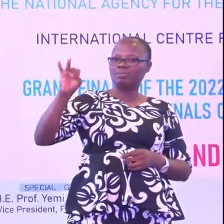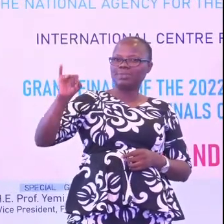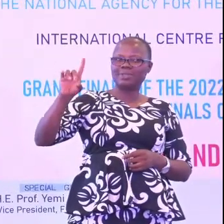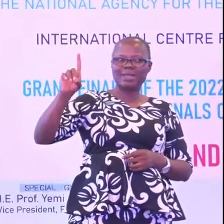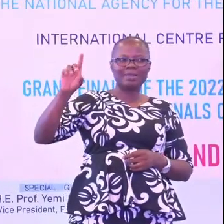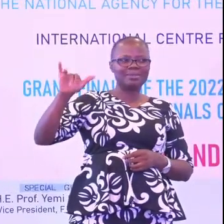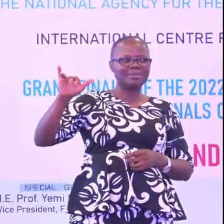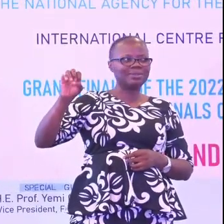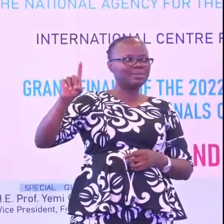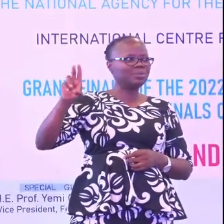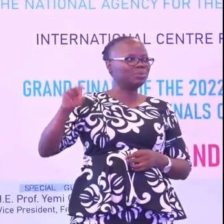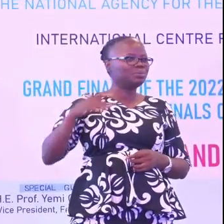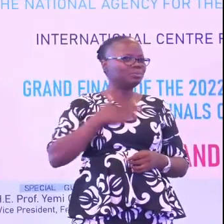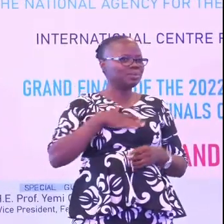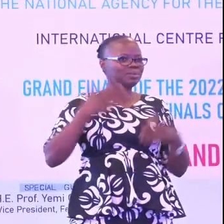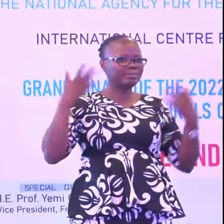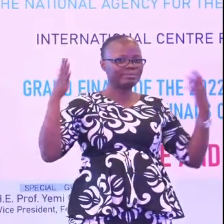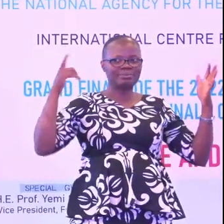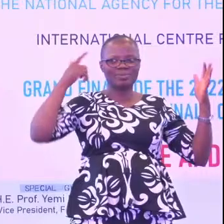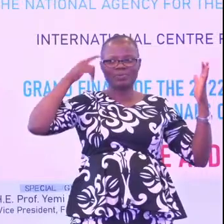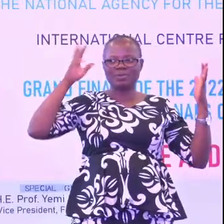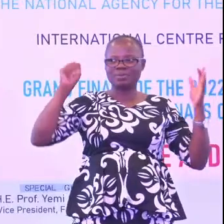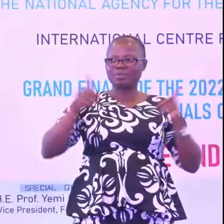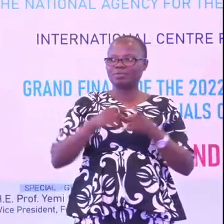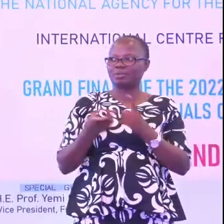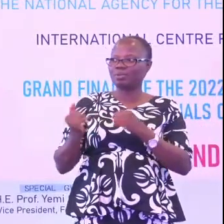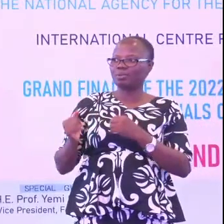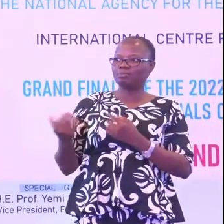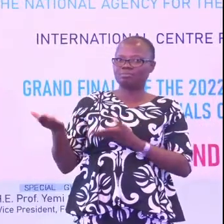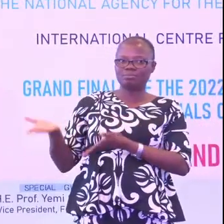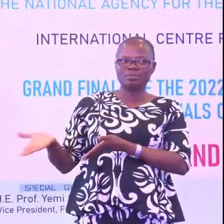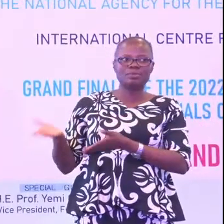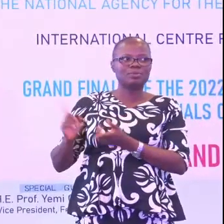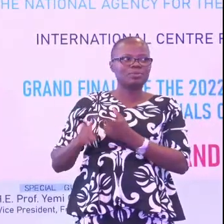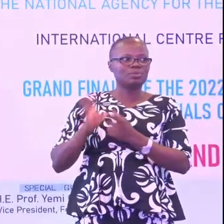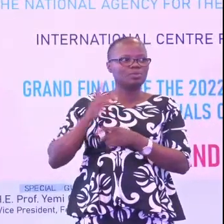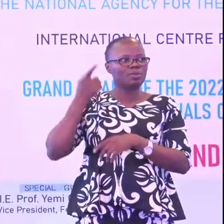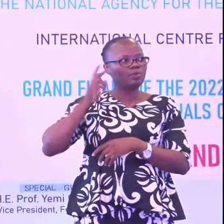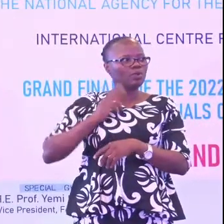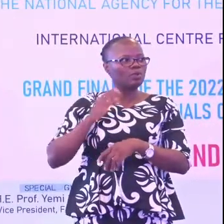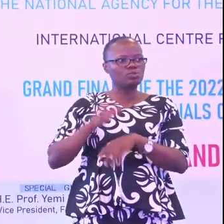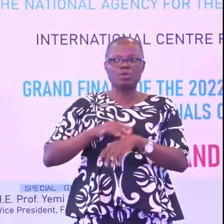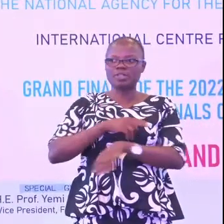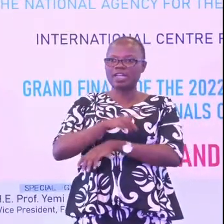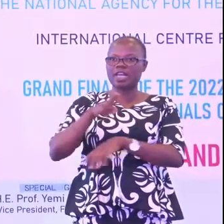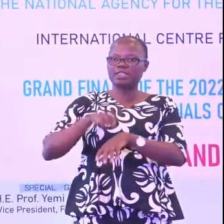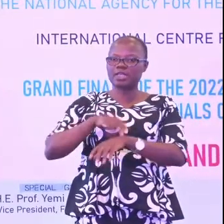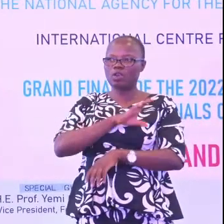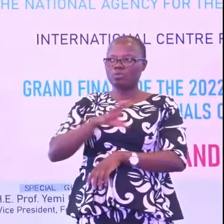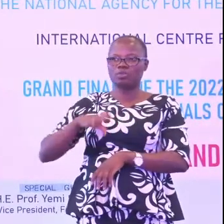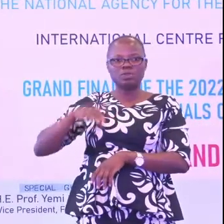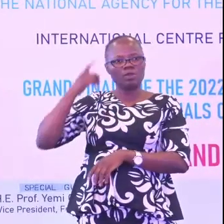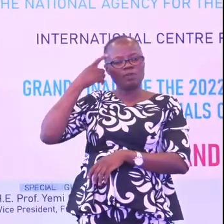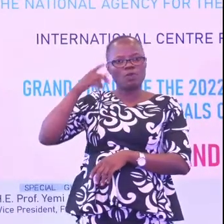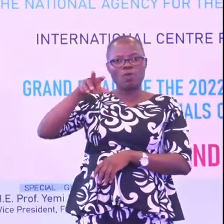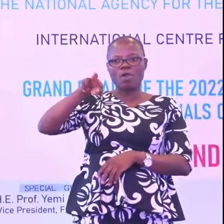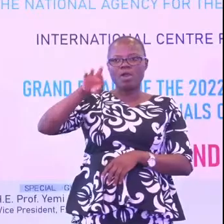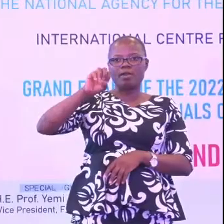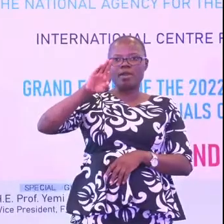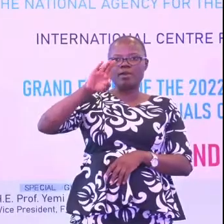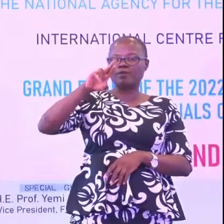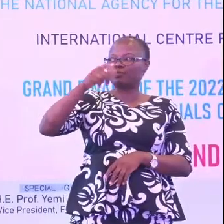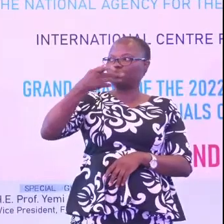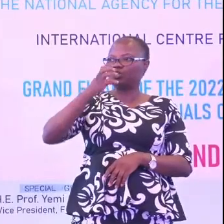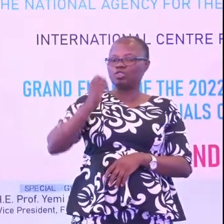Medayedu. Please put your hands together for him as he comes over to speak for us on behalf of the National Commission for Refugees, Migrants, and